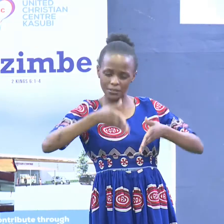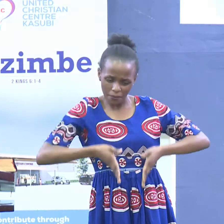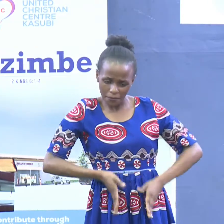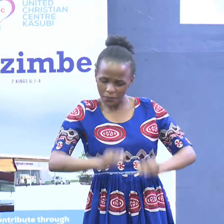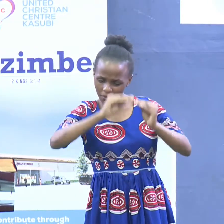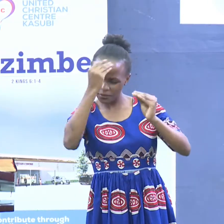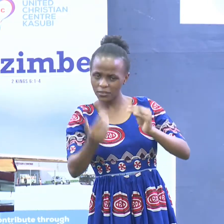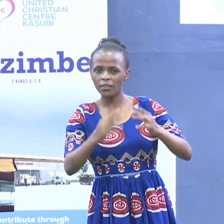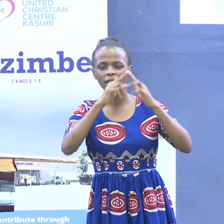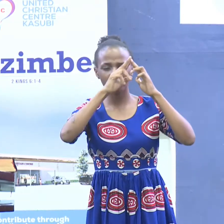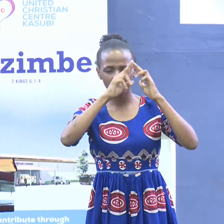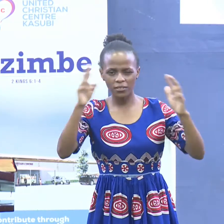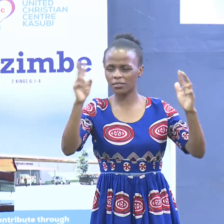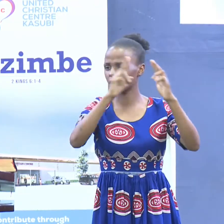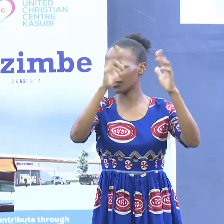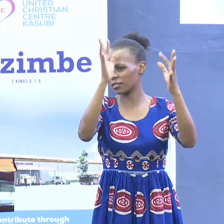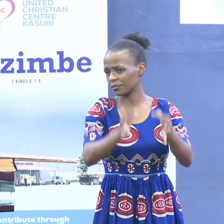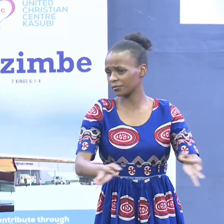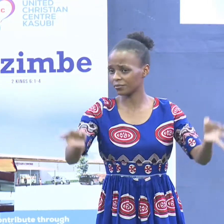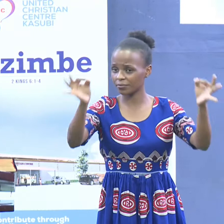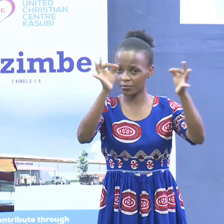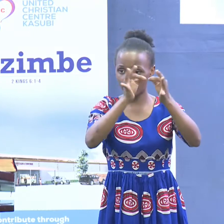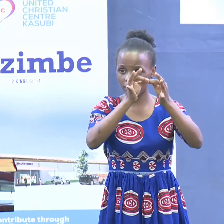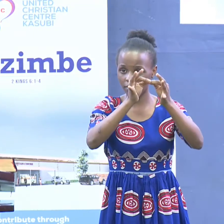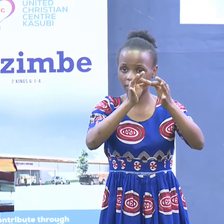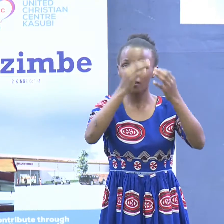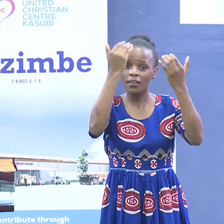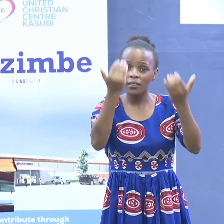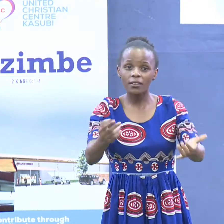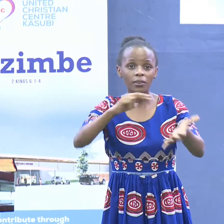therefore, this mystery of the firstborn is so